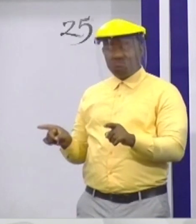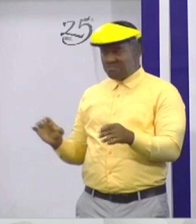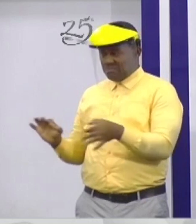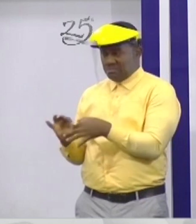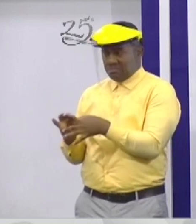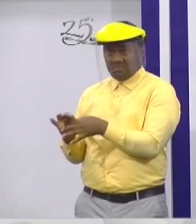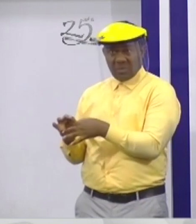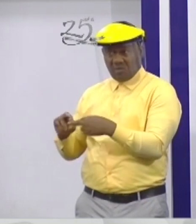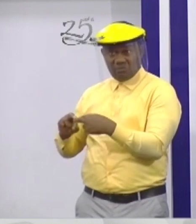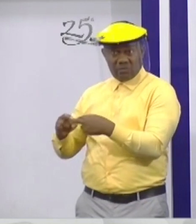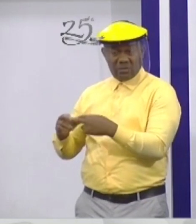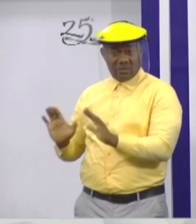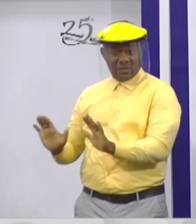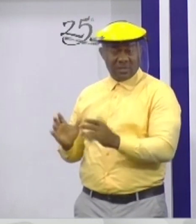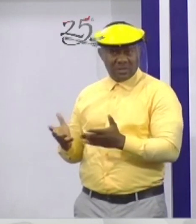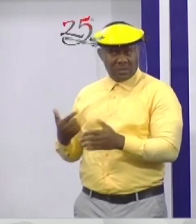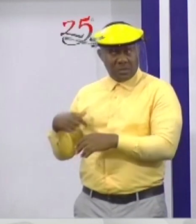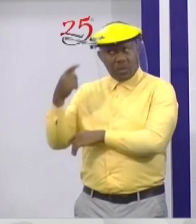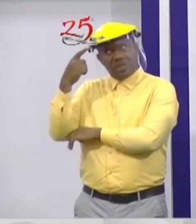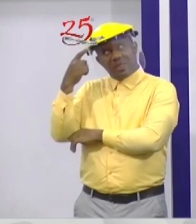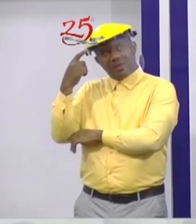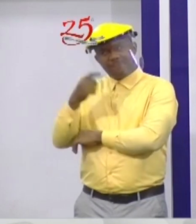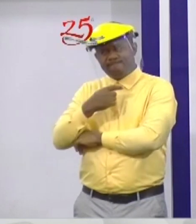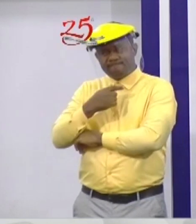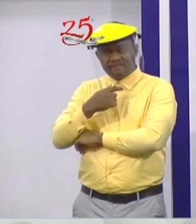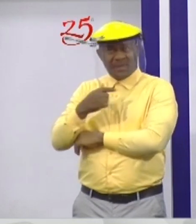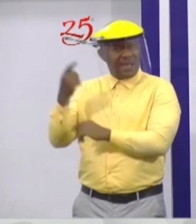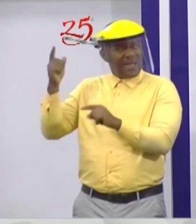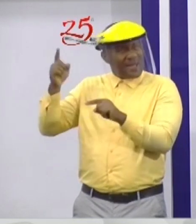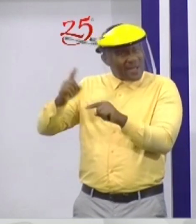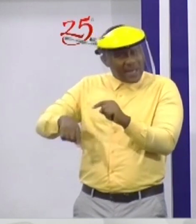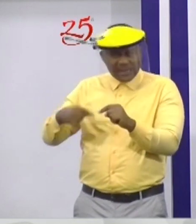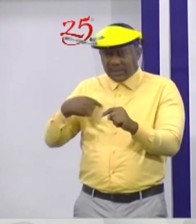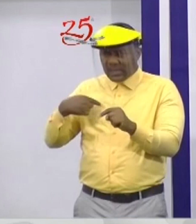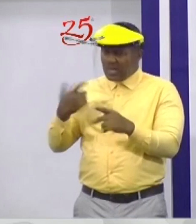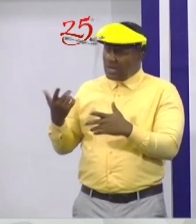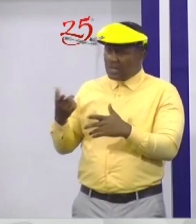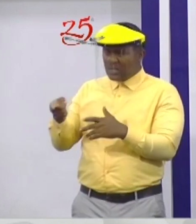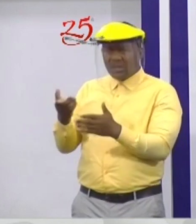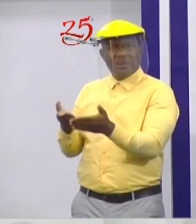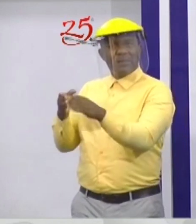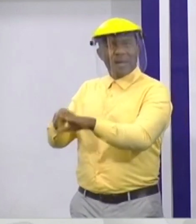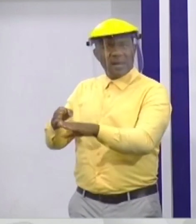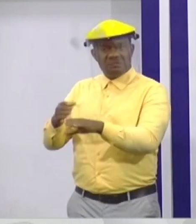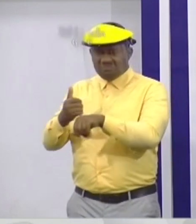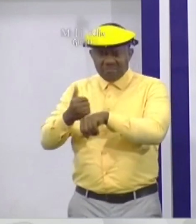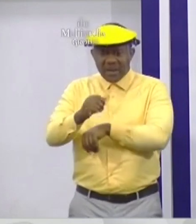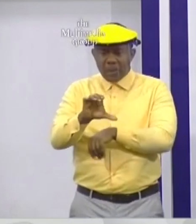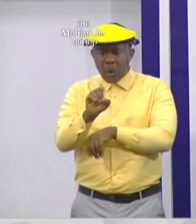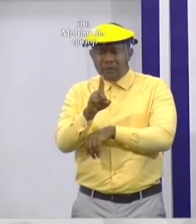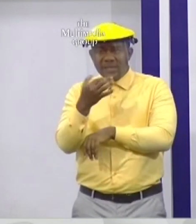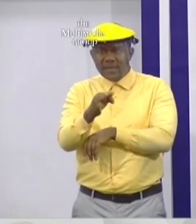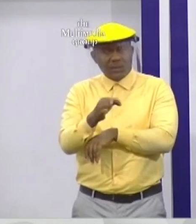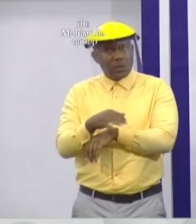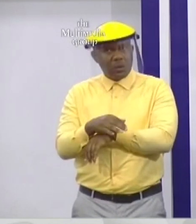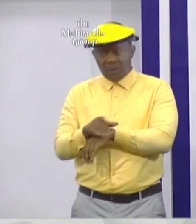related, we think that we cannot exonerate COVID as cause of death, but then the other conditions